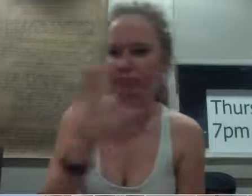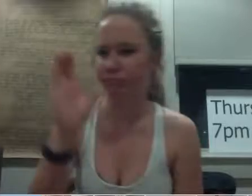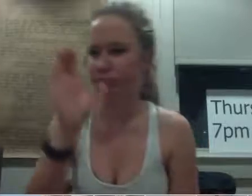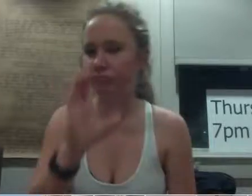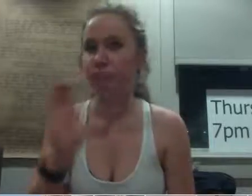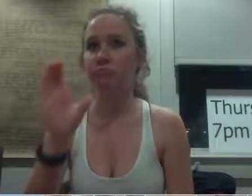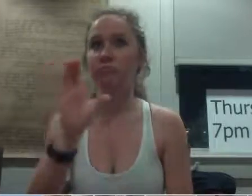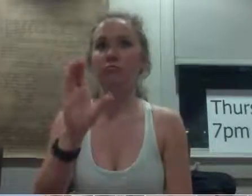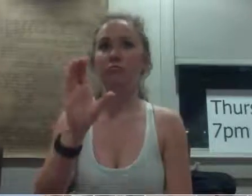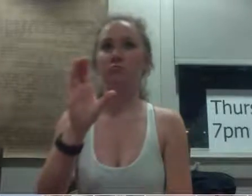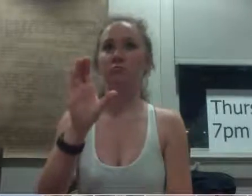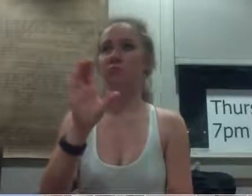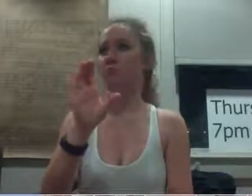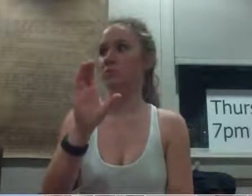Some people go searching for it.